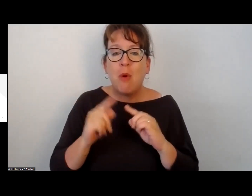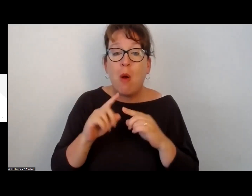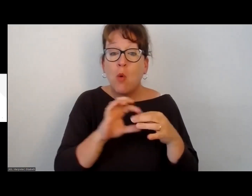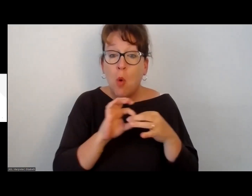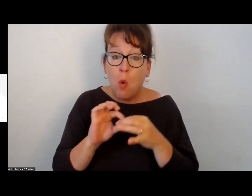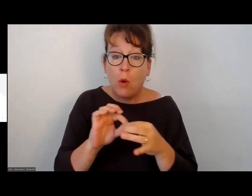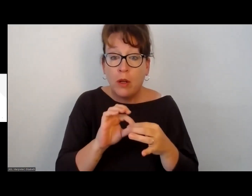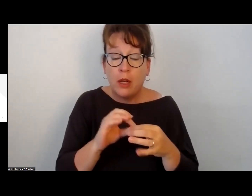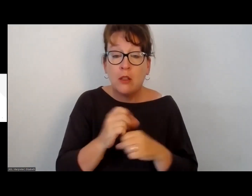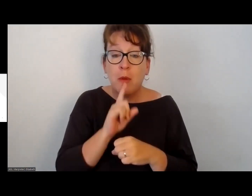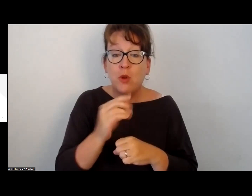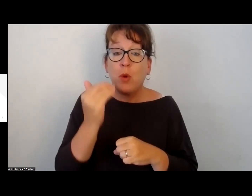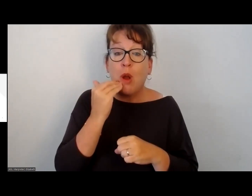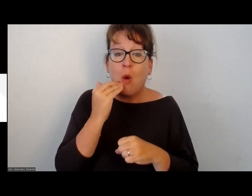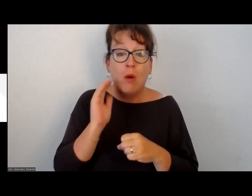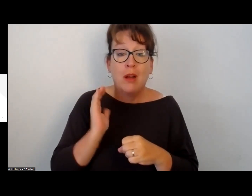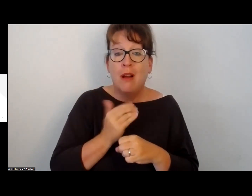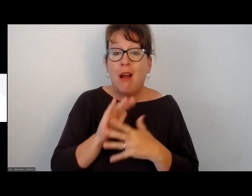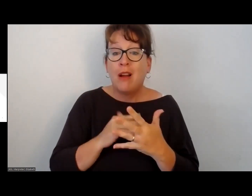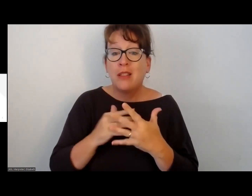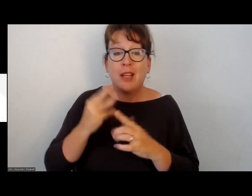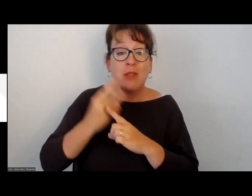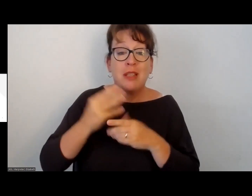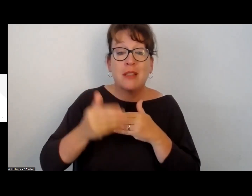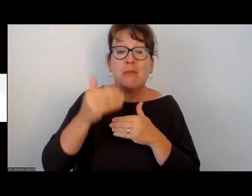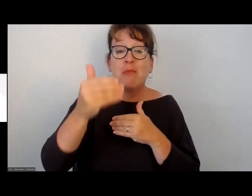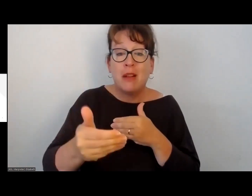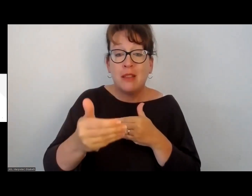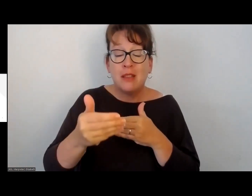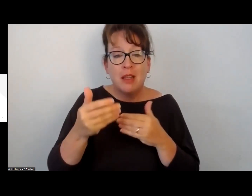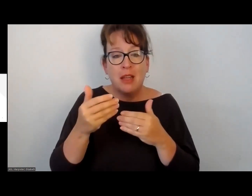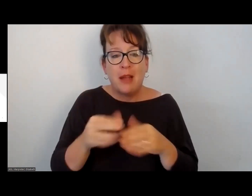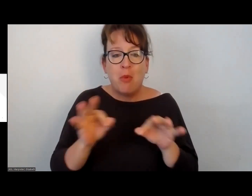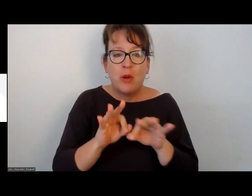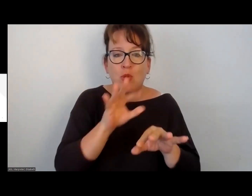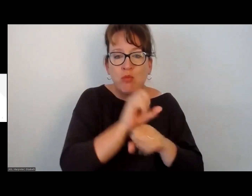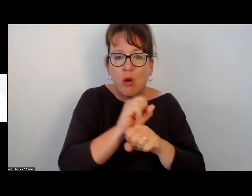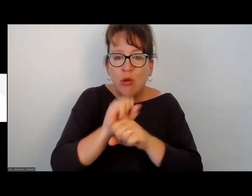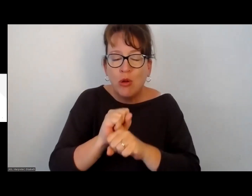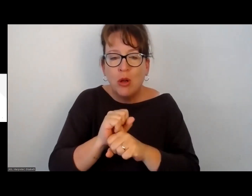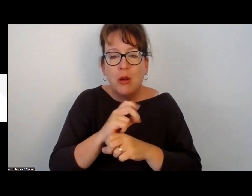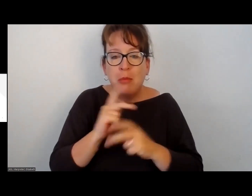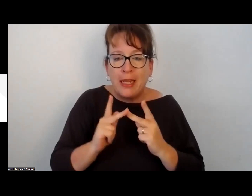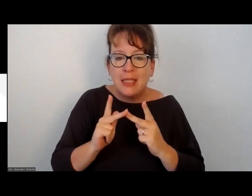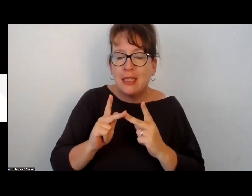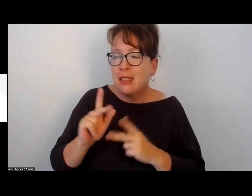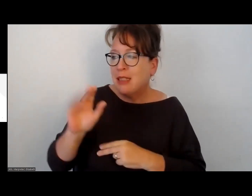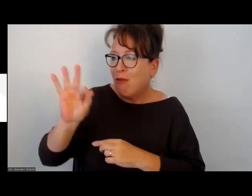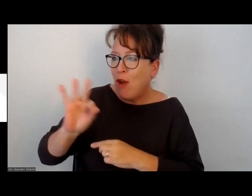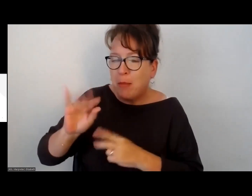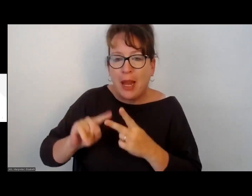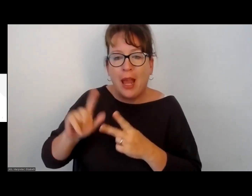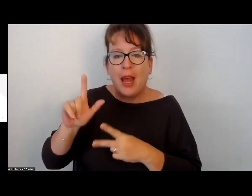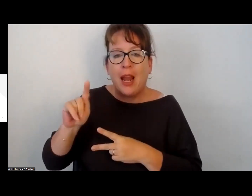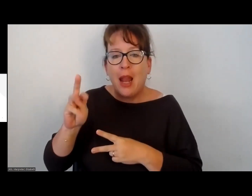know where we're going to be 6 months from now, and we're already thinking ahead. We're booking Leominster, or we're booking Framingham, or we're booking, so that those are sort